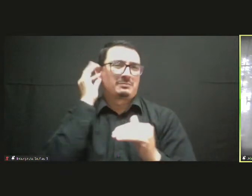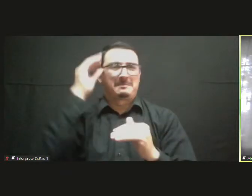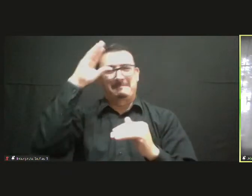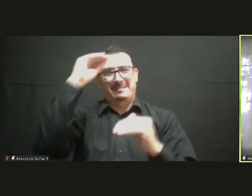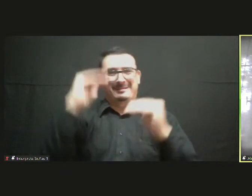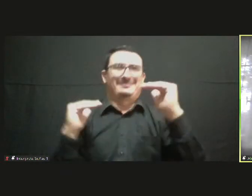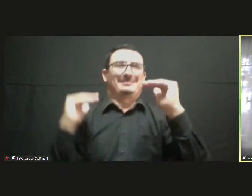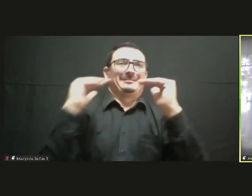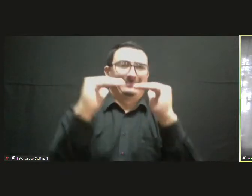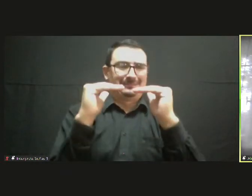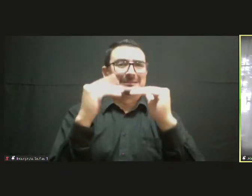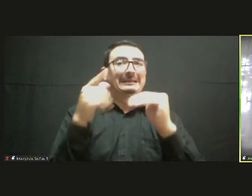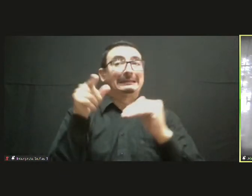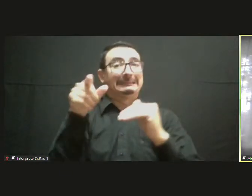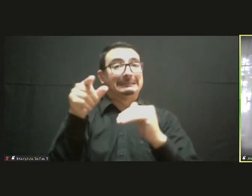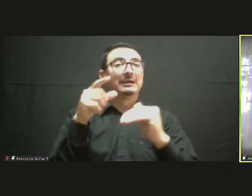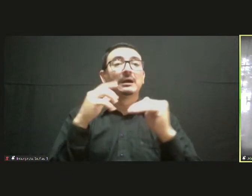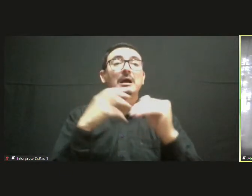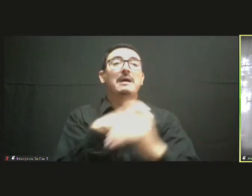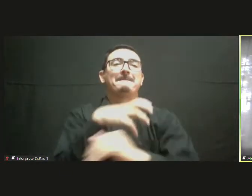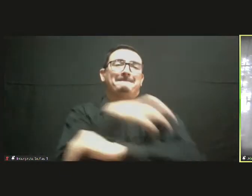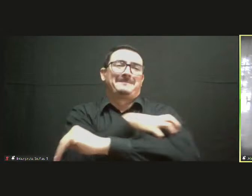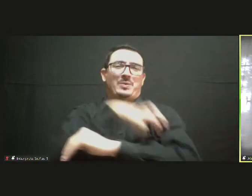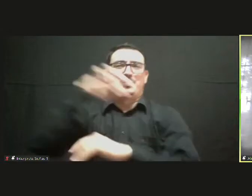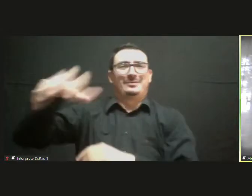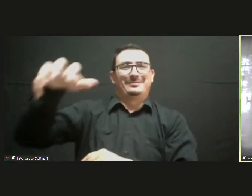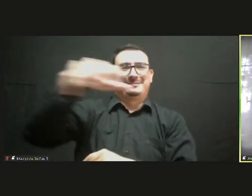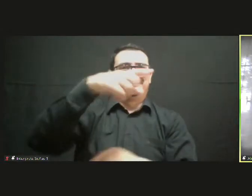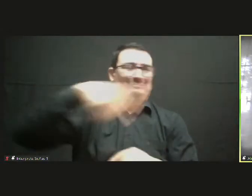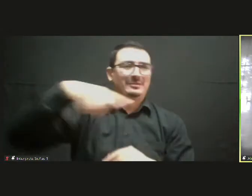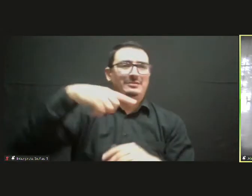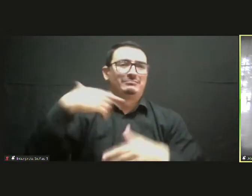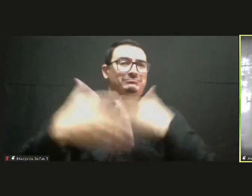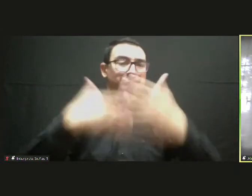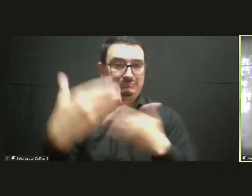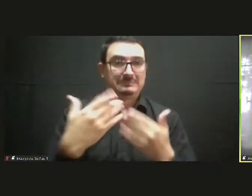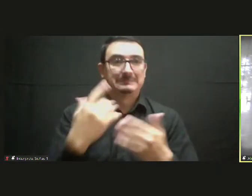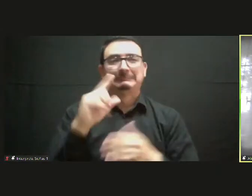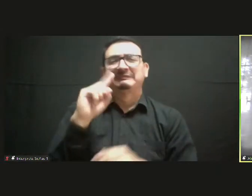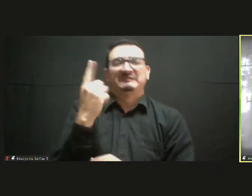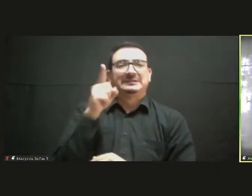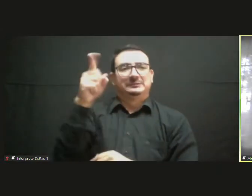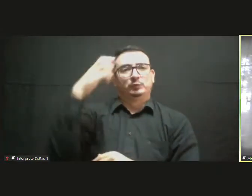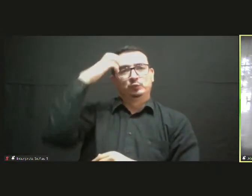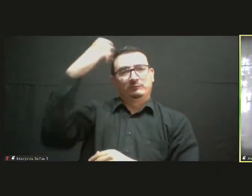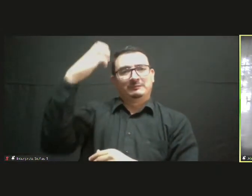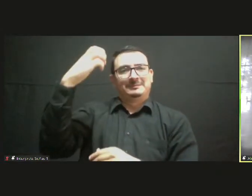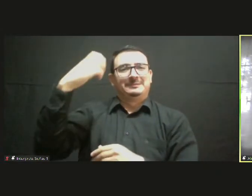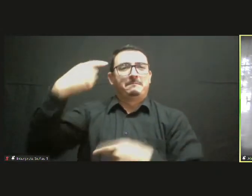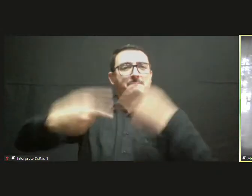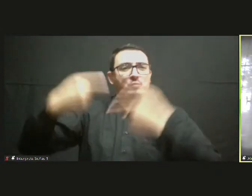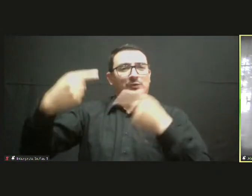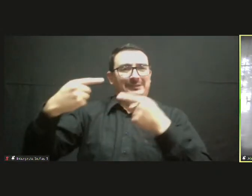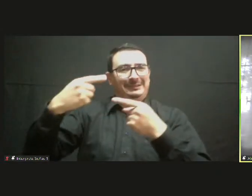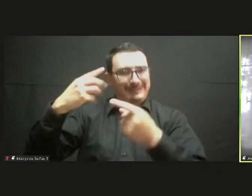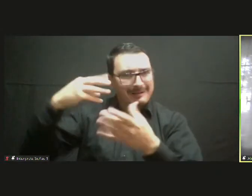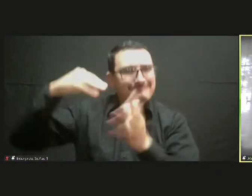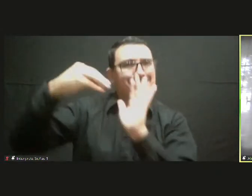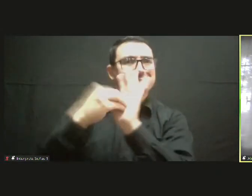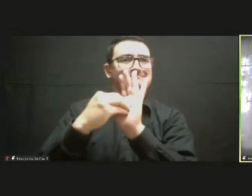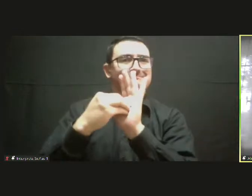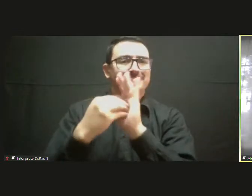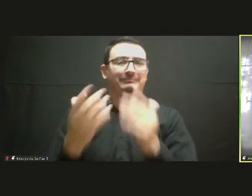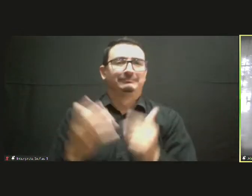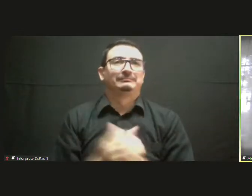recovery. And our last project, if I have 1 minute. Our last project is called Weaving